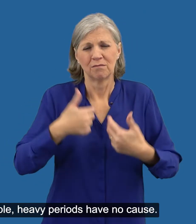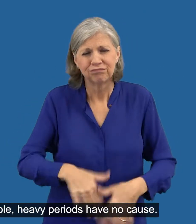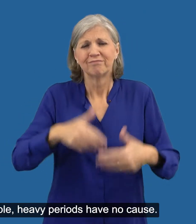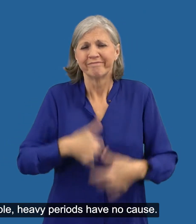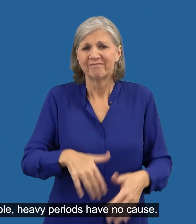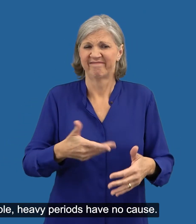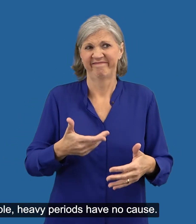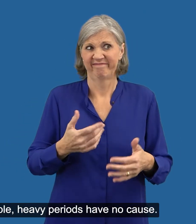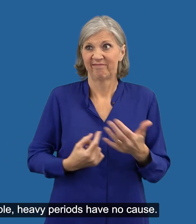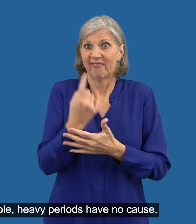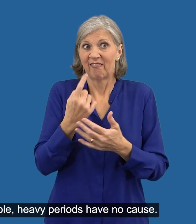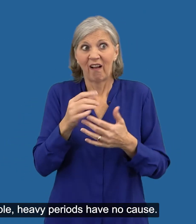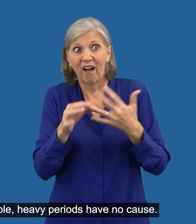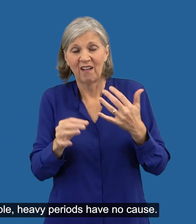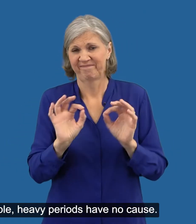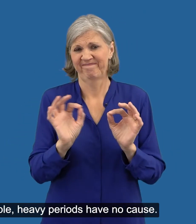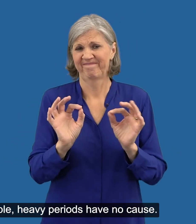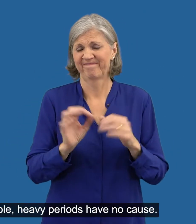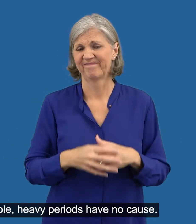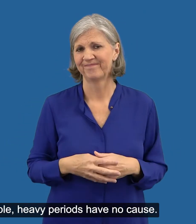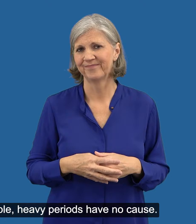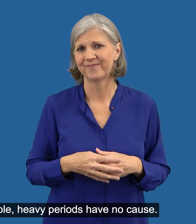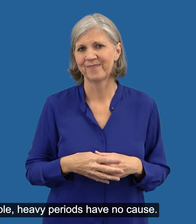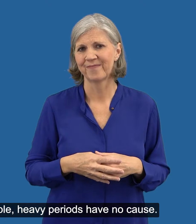For many people, heavy periods have no cause.